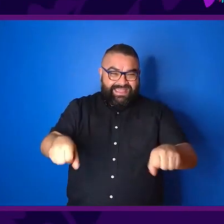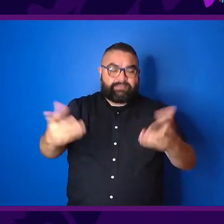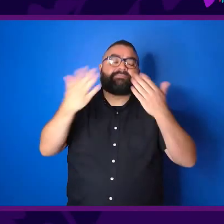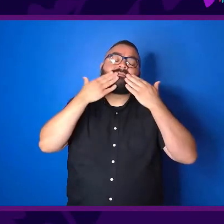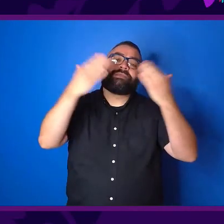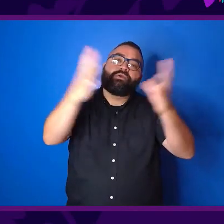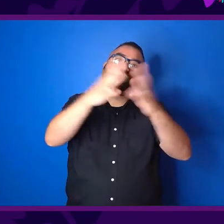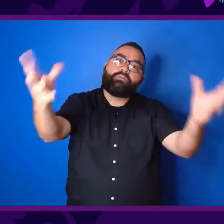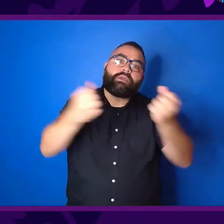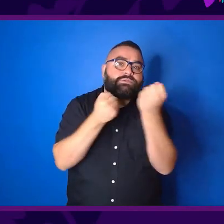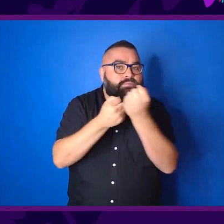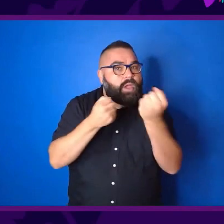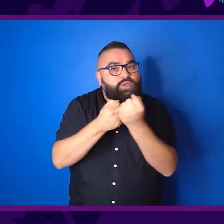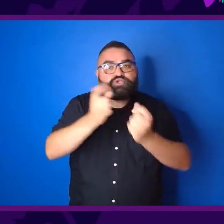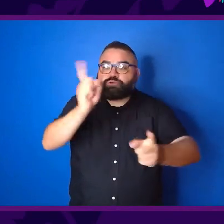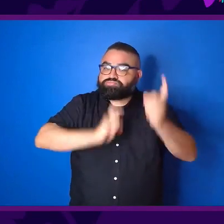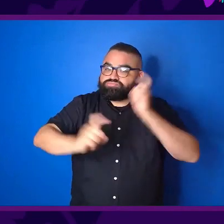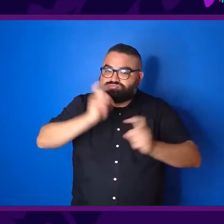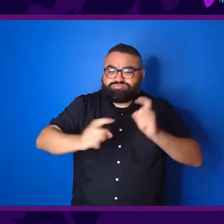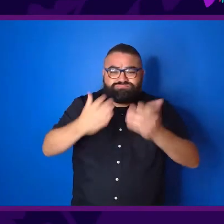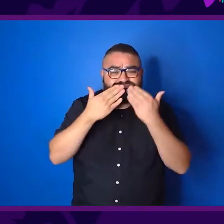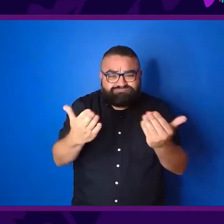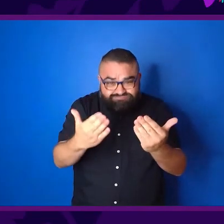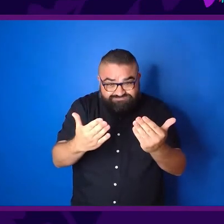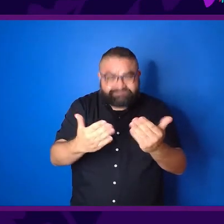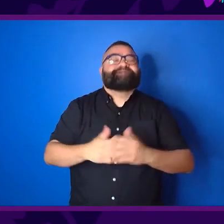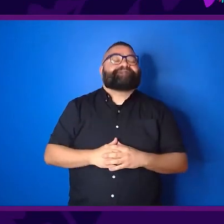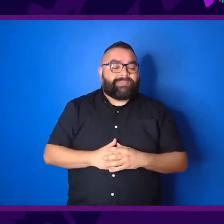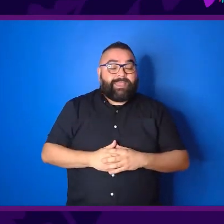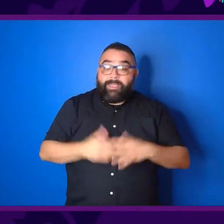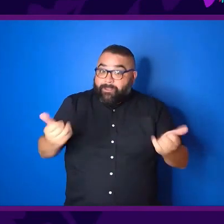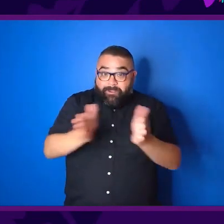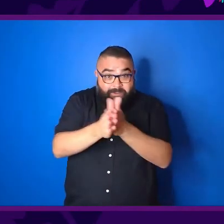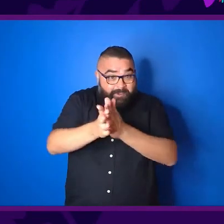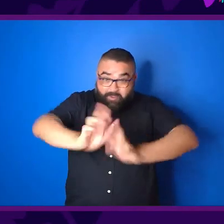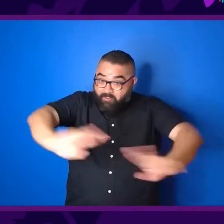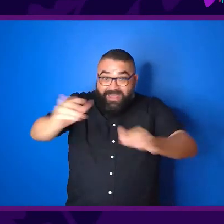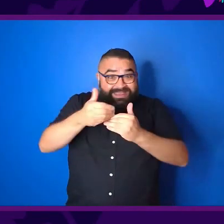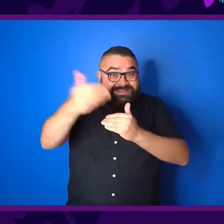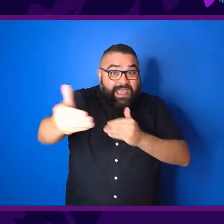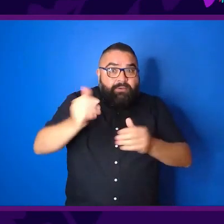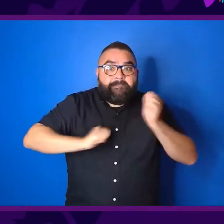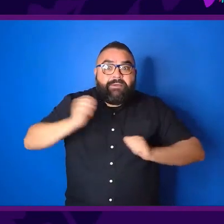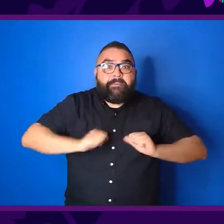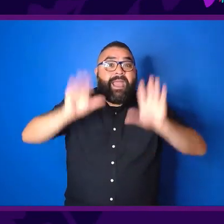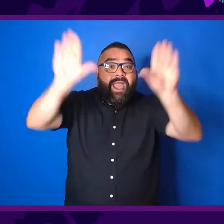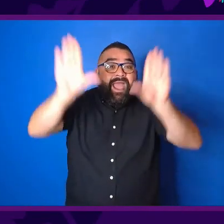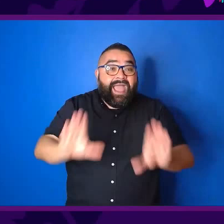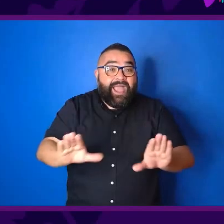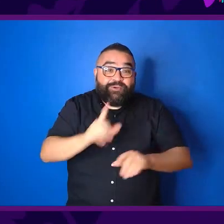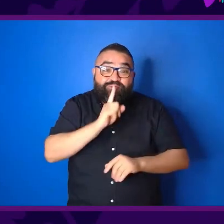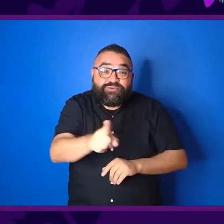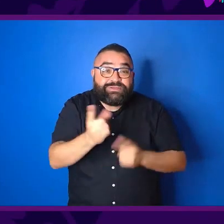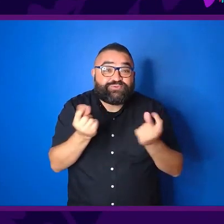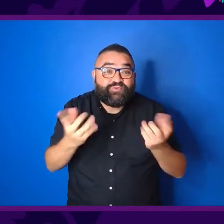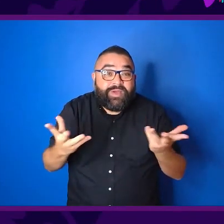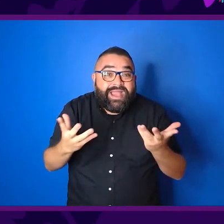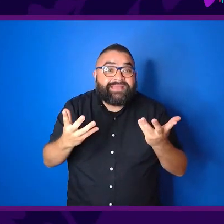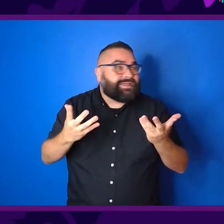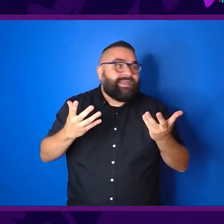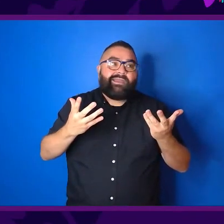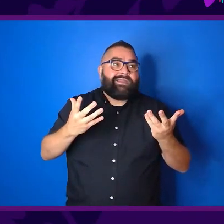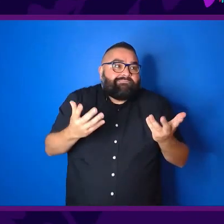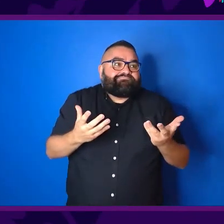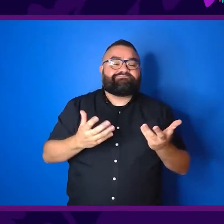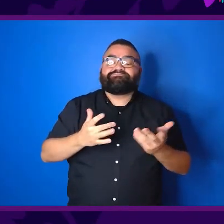that's been watching. Coming up next, we have a fantastic performance that is actually bringing you life to a classic.